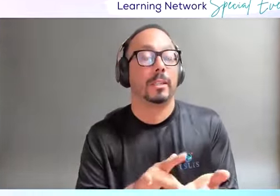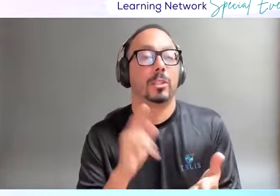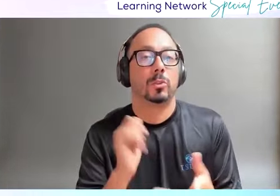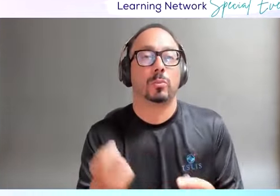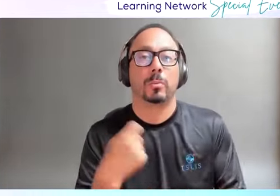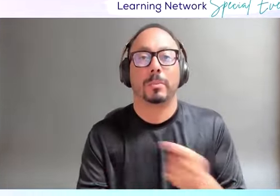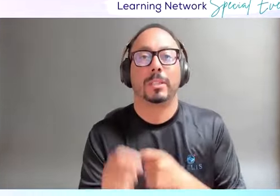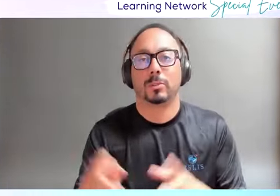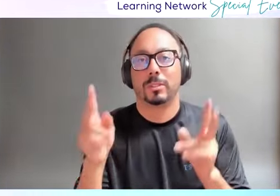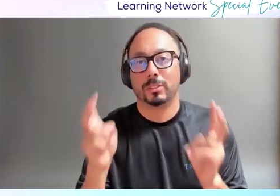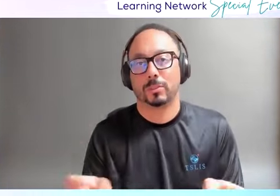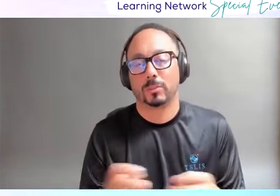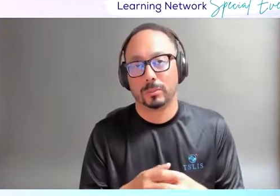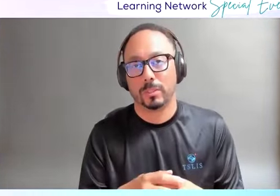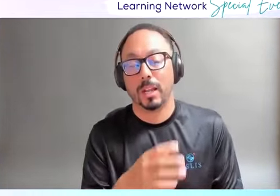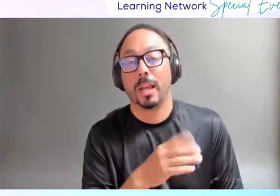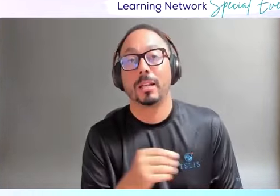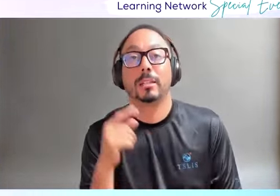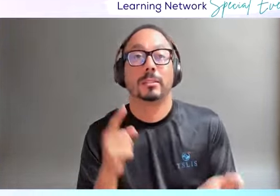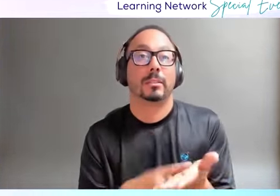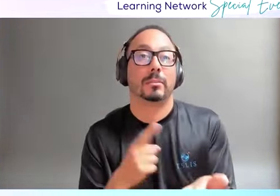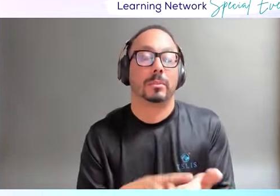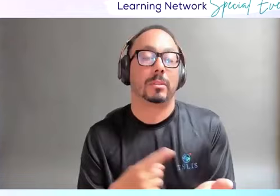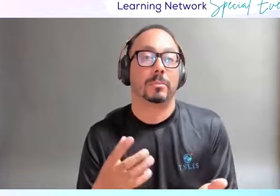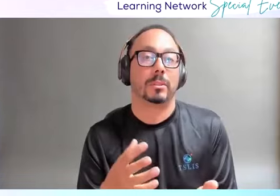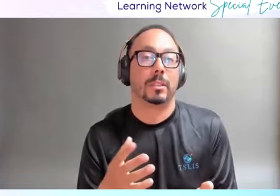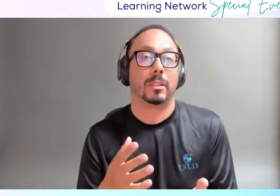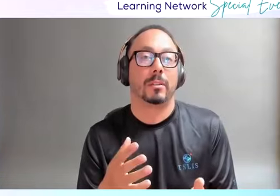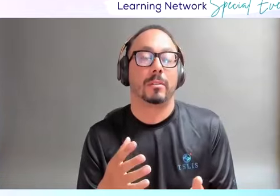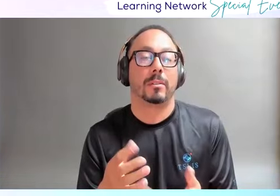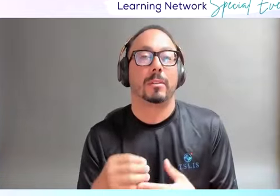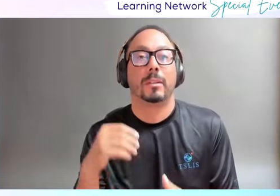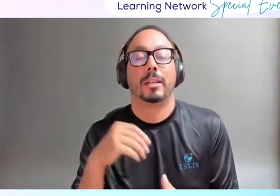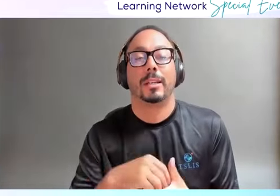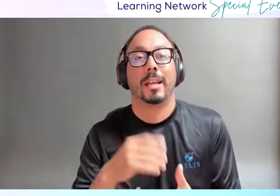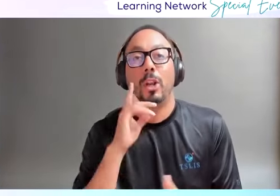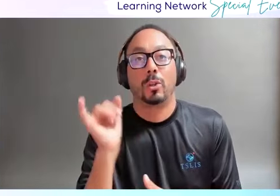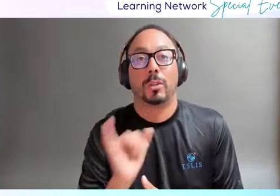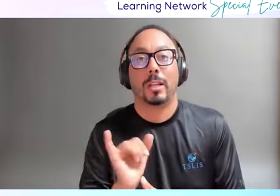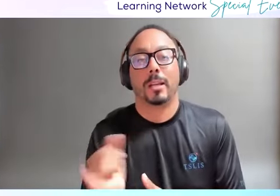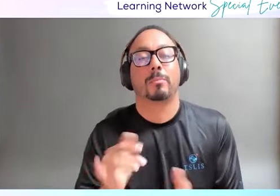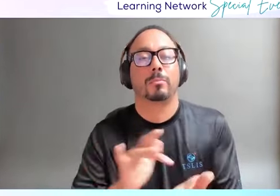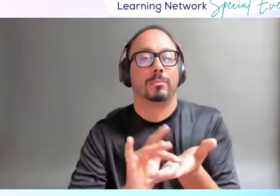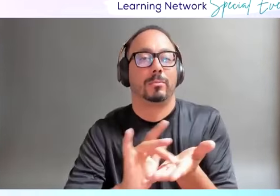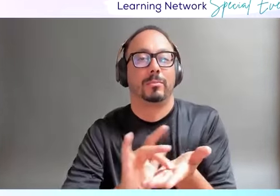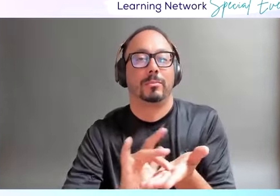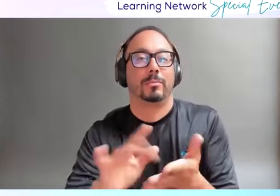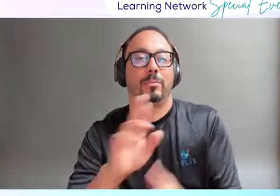and sometimes it is in the form of a prescription. However, I do